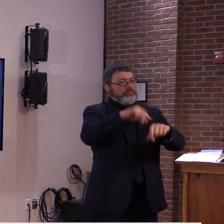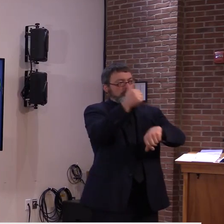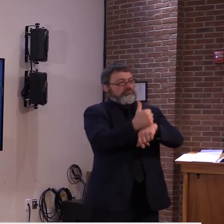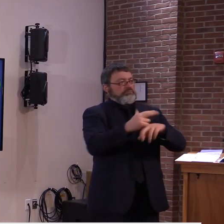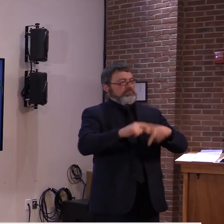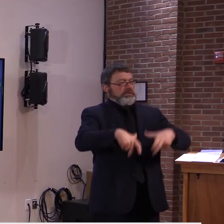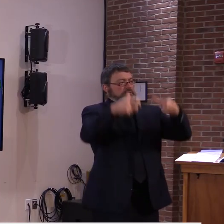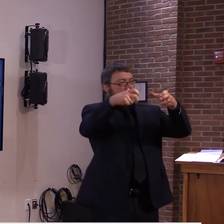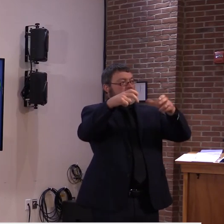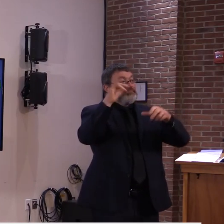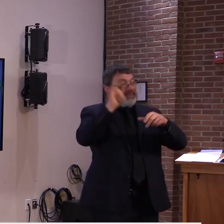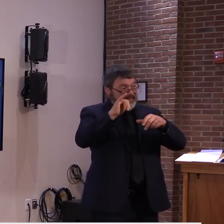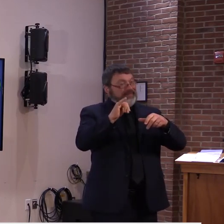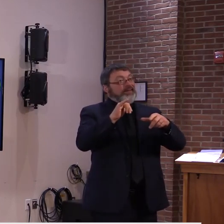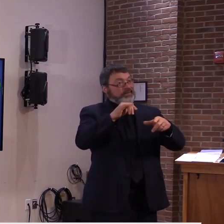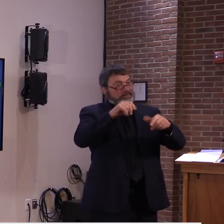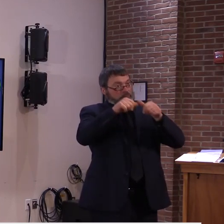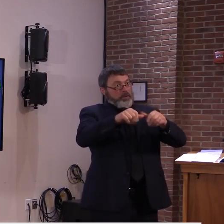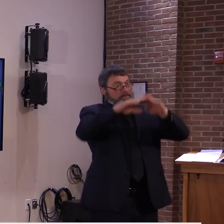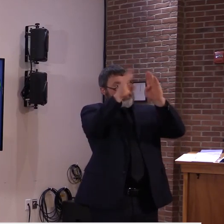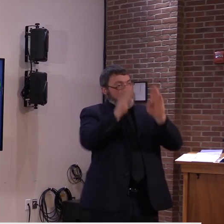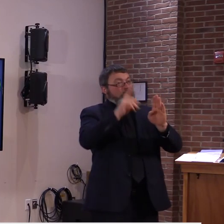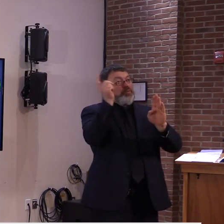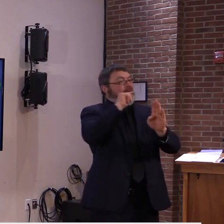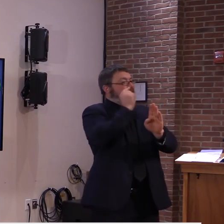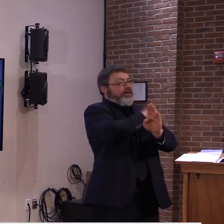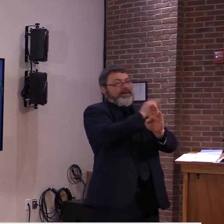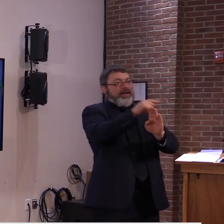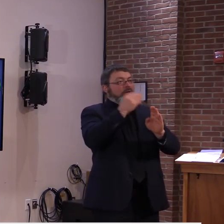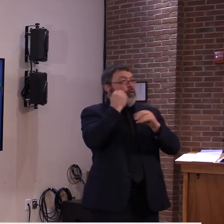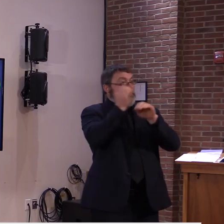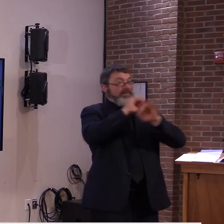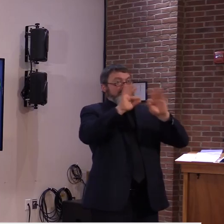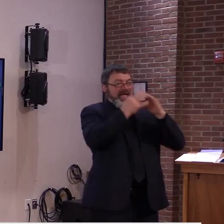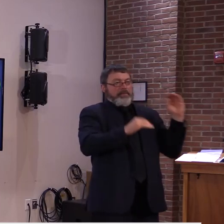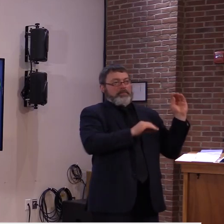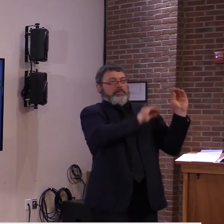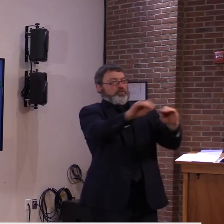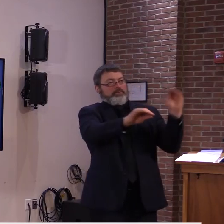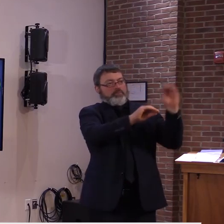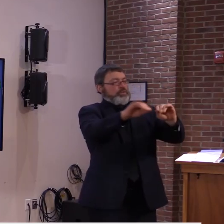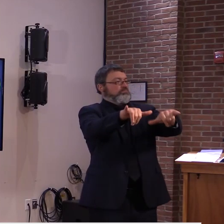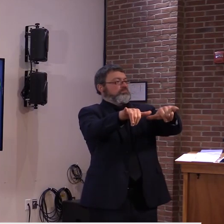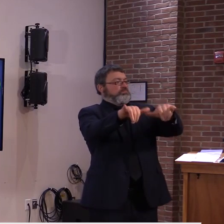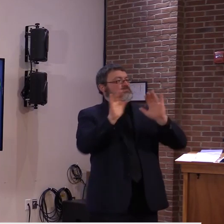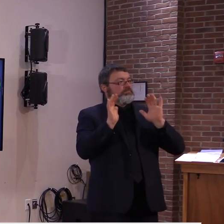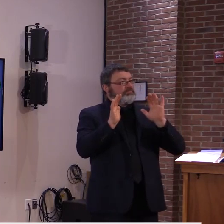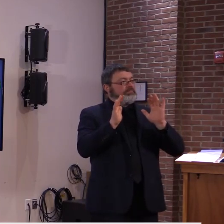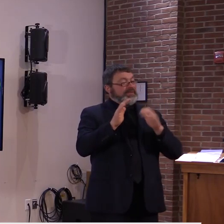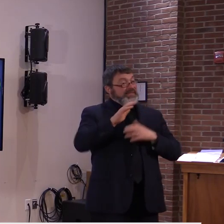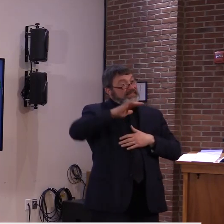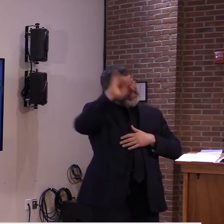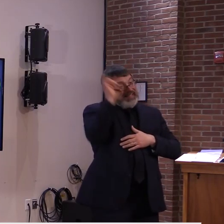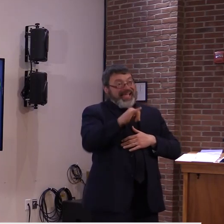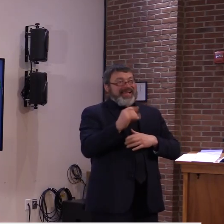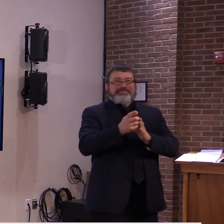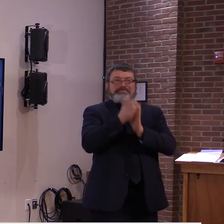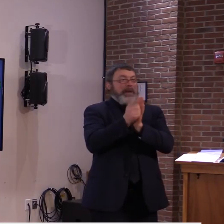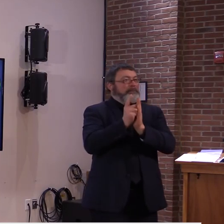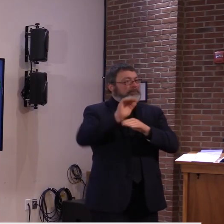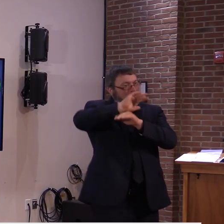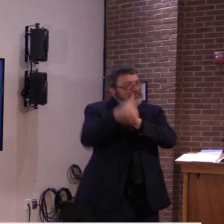and their housing area and other areas in permanent housing, and we continue to